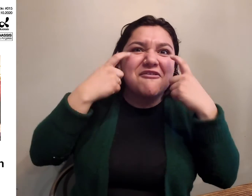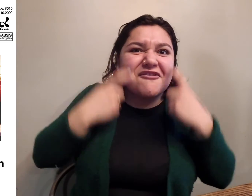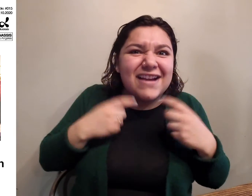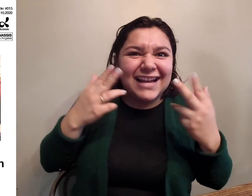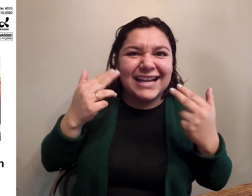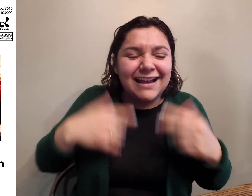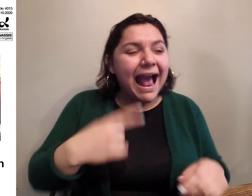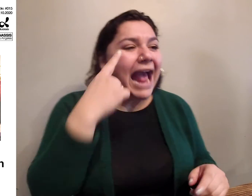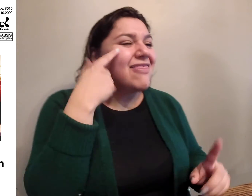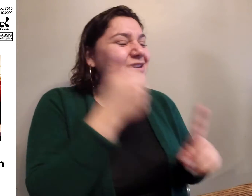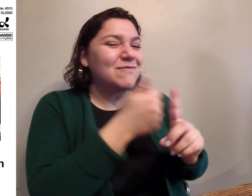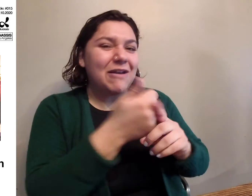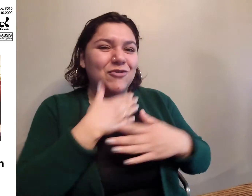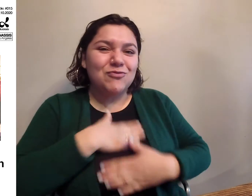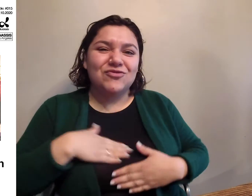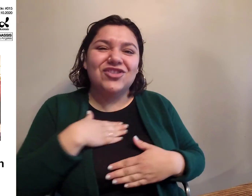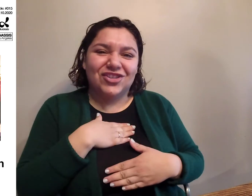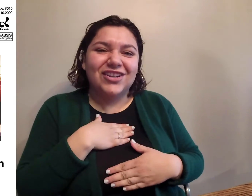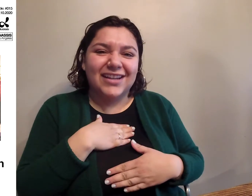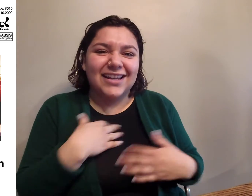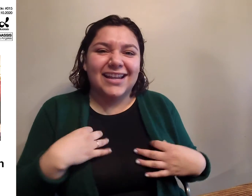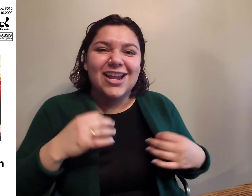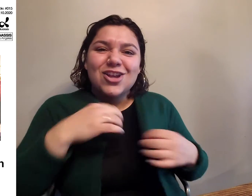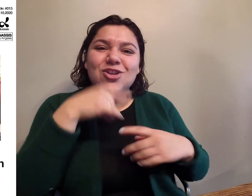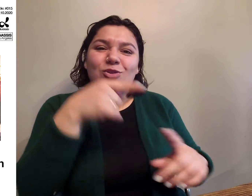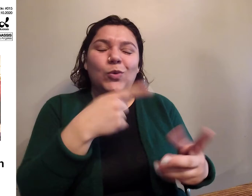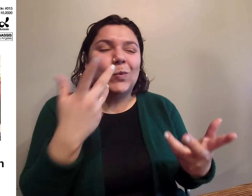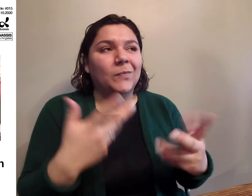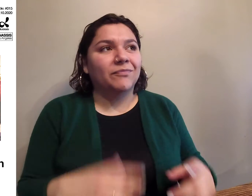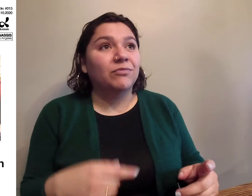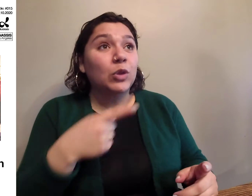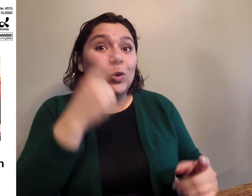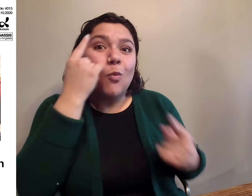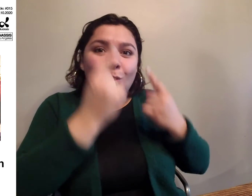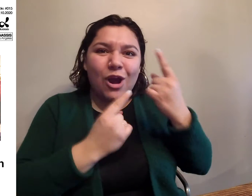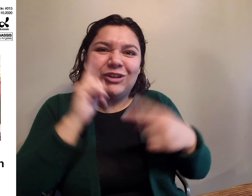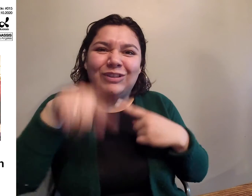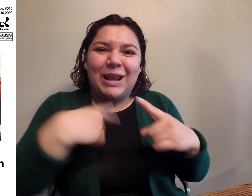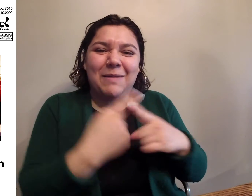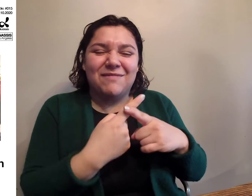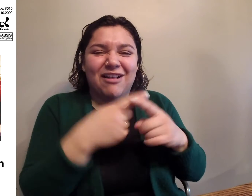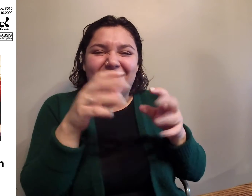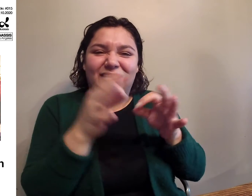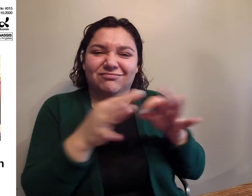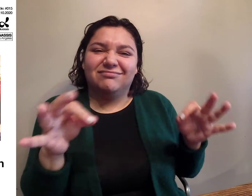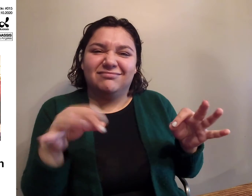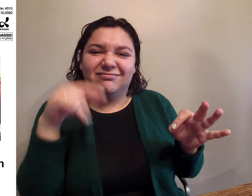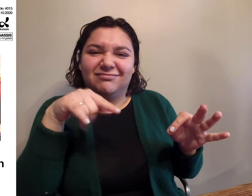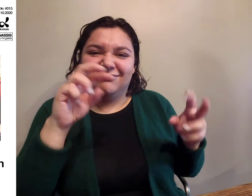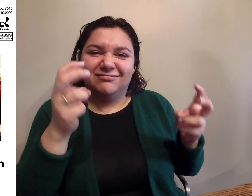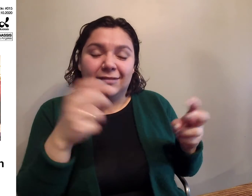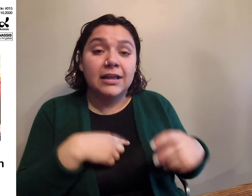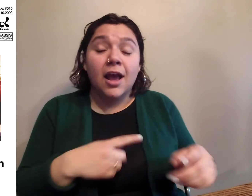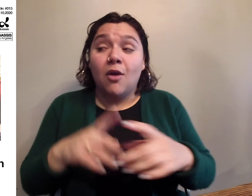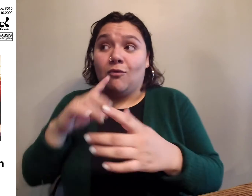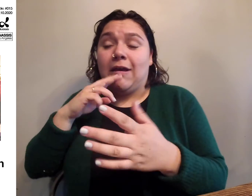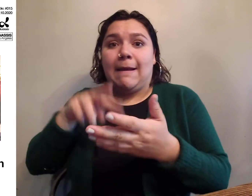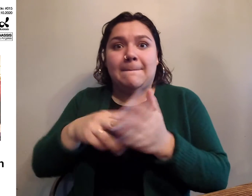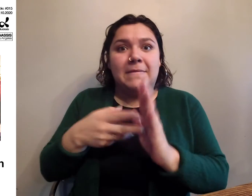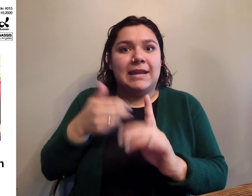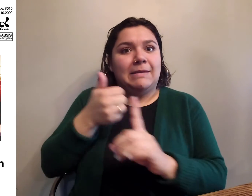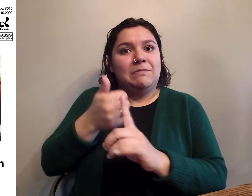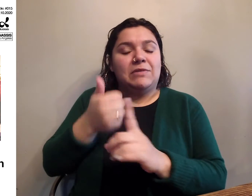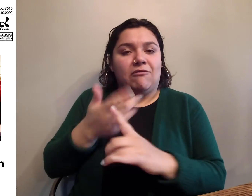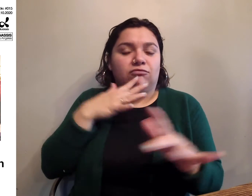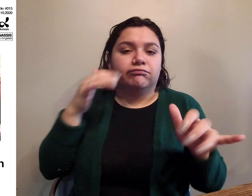I think he would appreciate you wondering about that. Well, I mean, he was a standard.